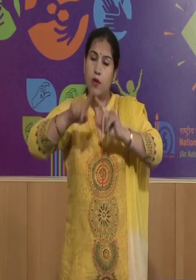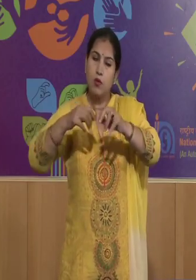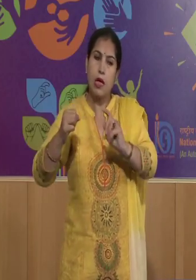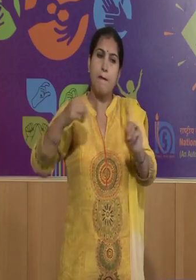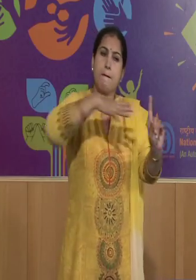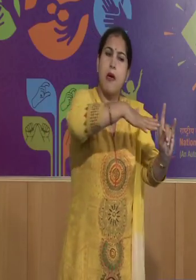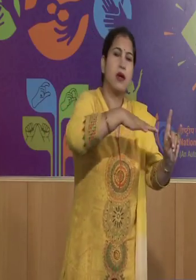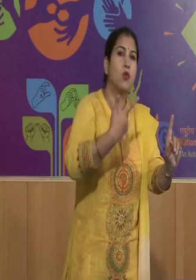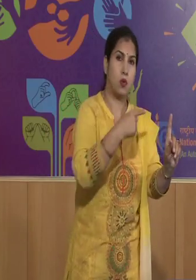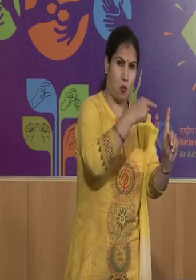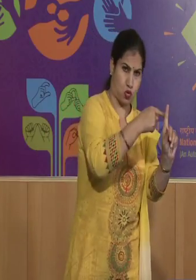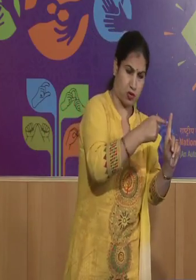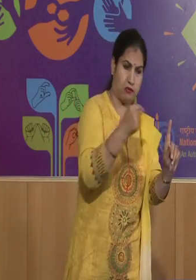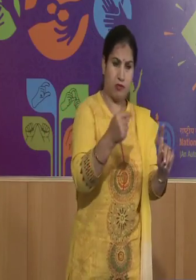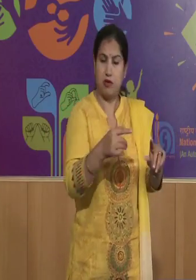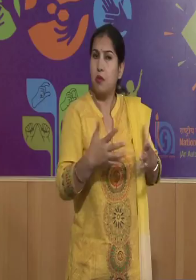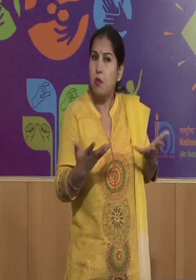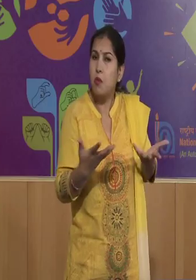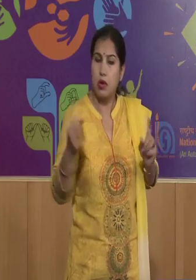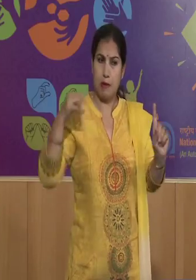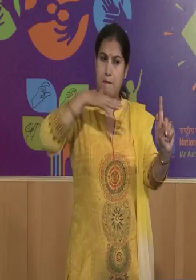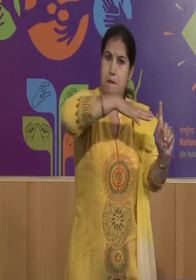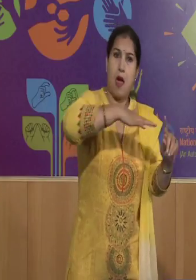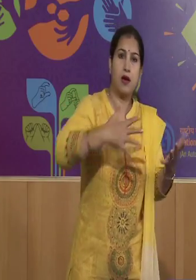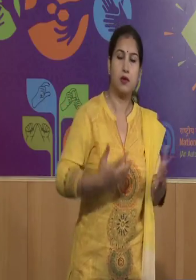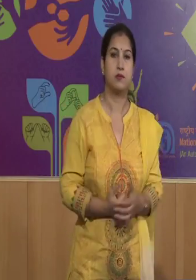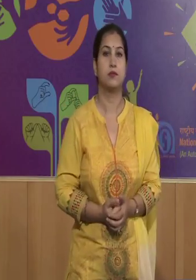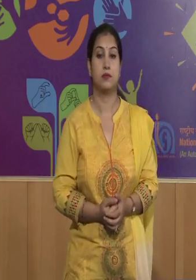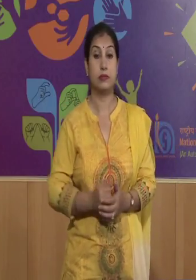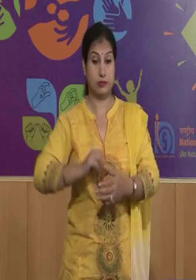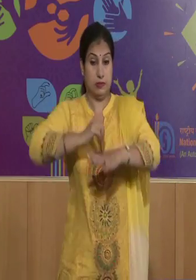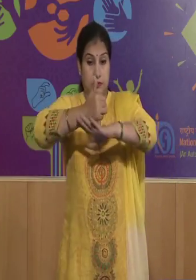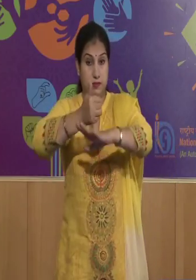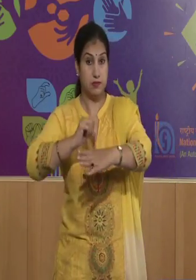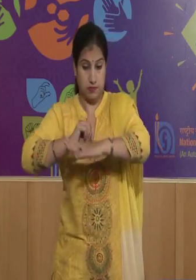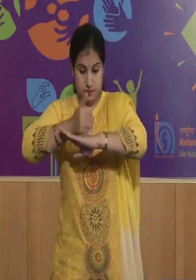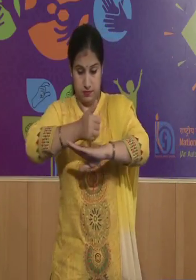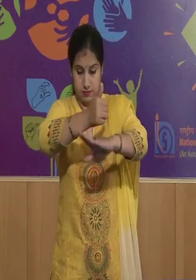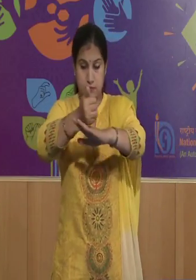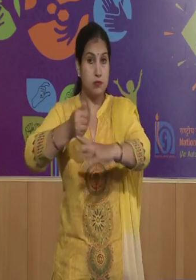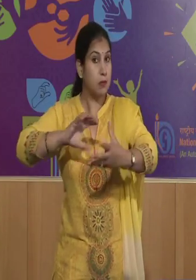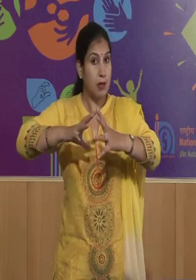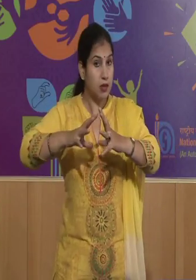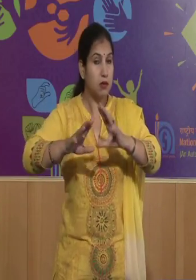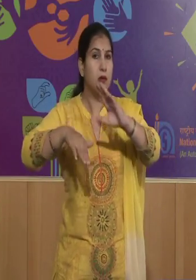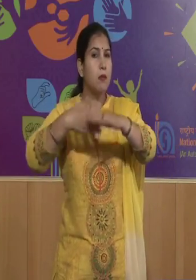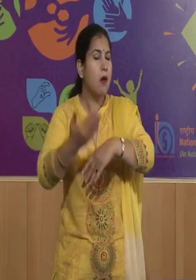The most important contribution of the Industrial Revolution was the birth of